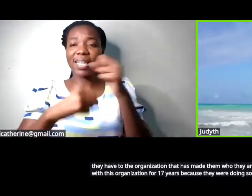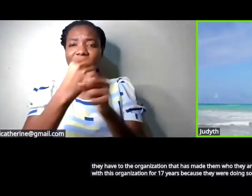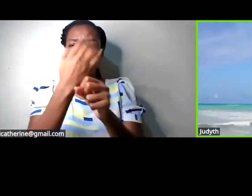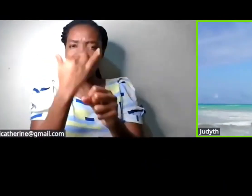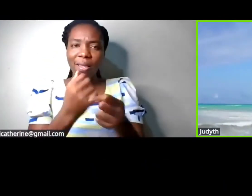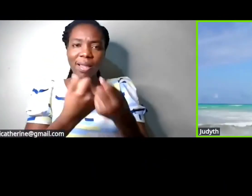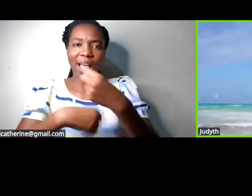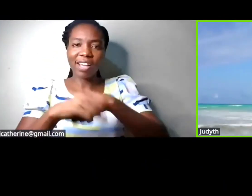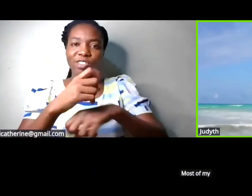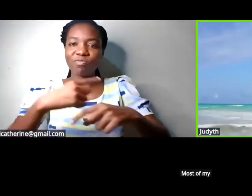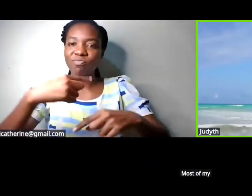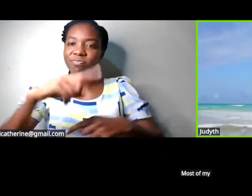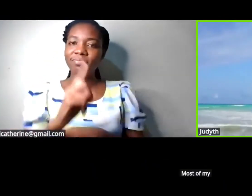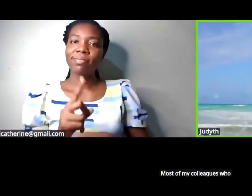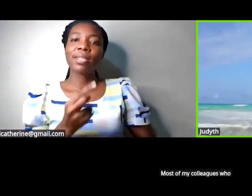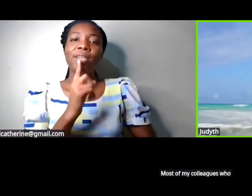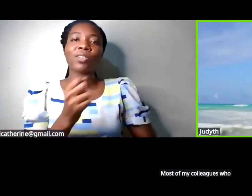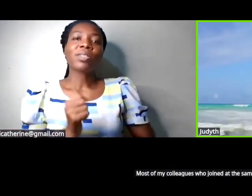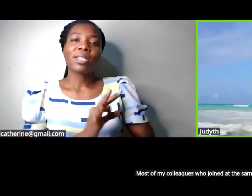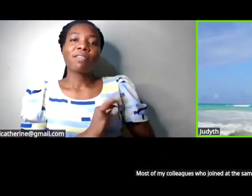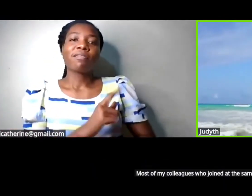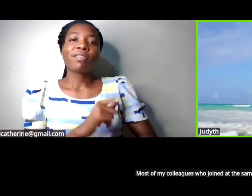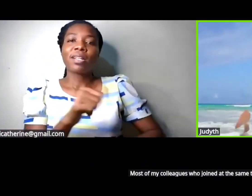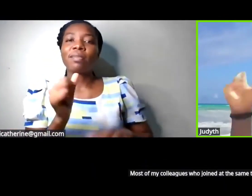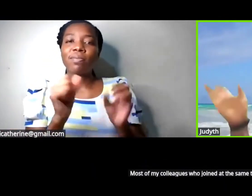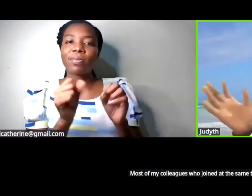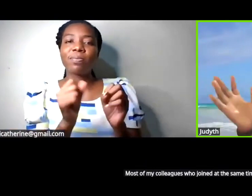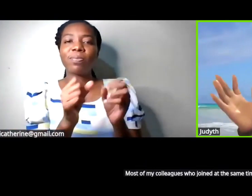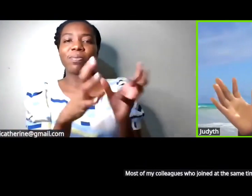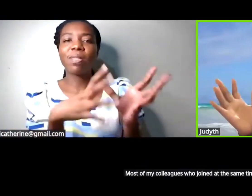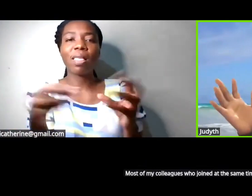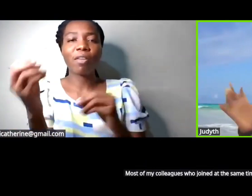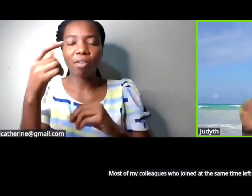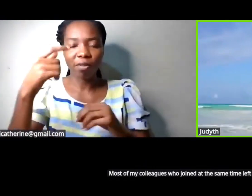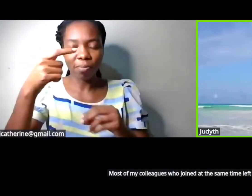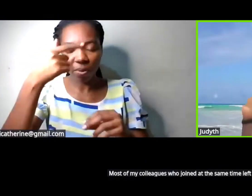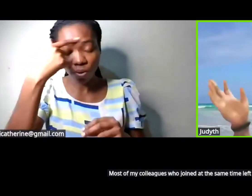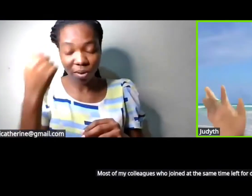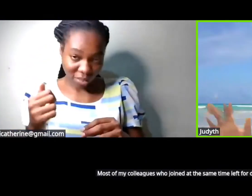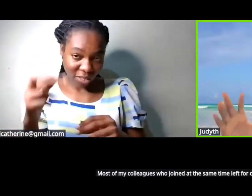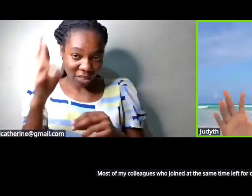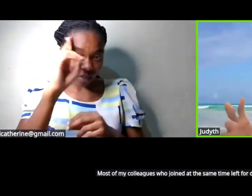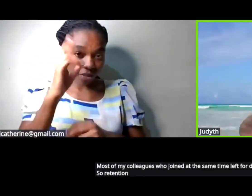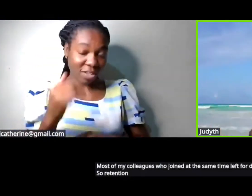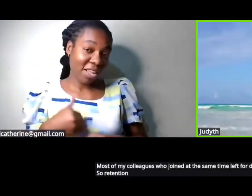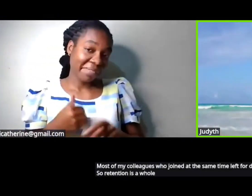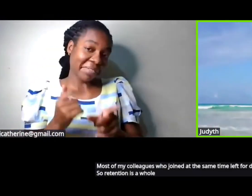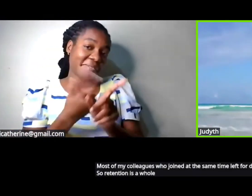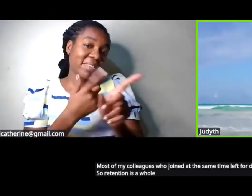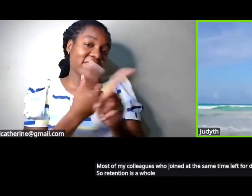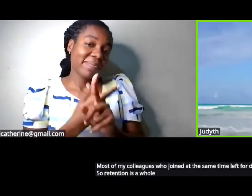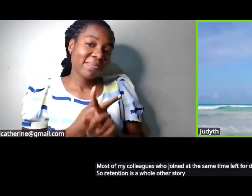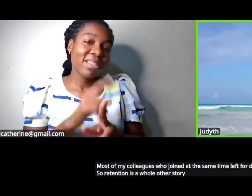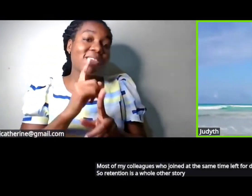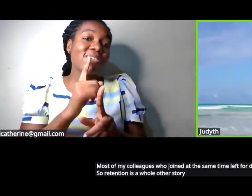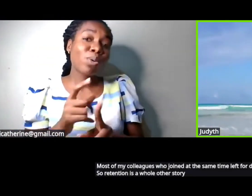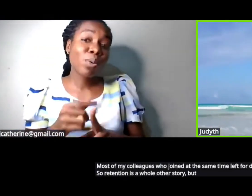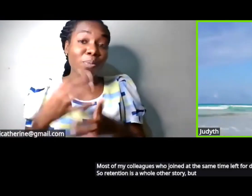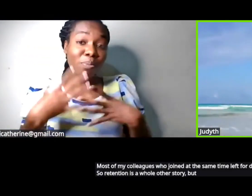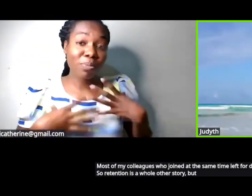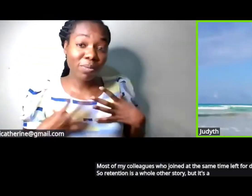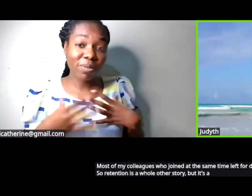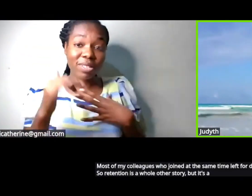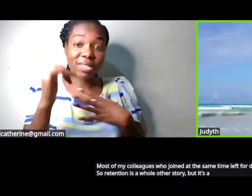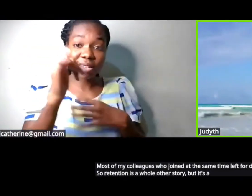Most of my colleagues who joined at the same time left for different reasons. So retention is a whole other story, but it's a variable that